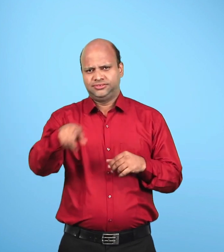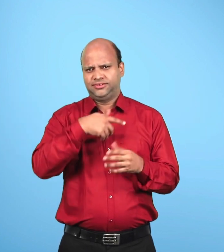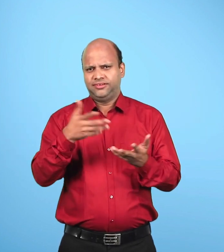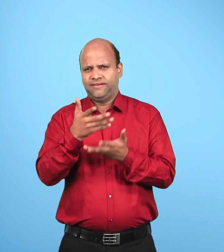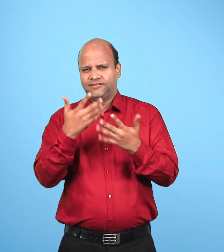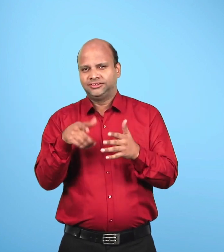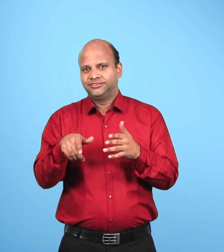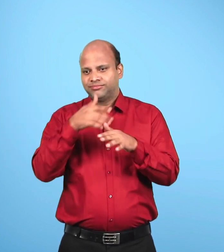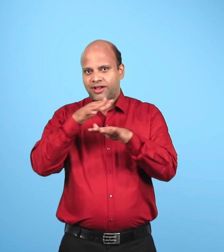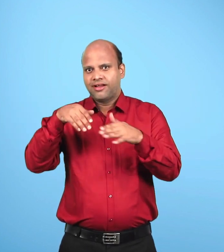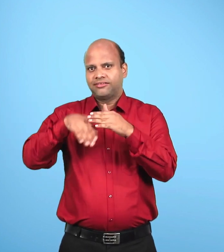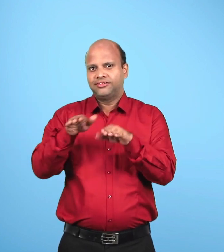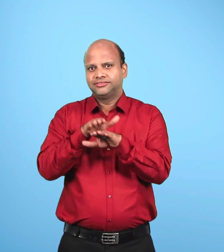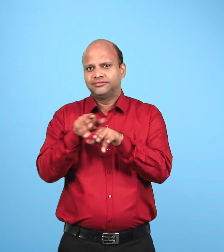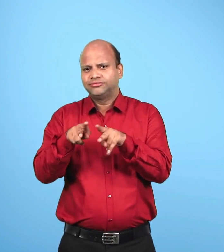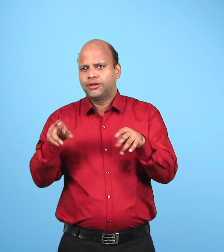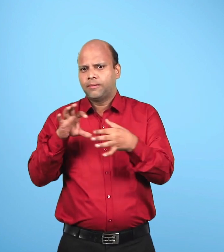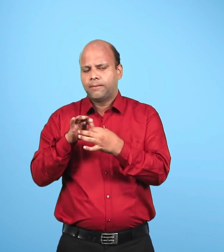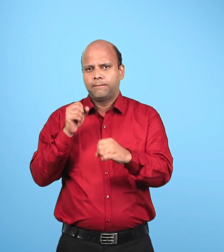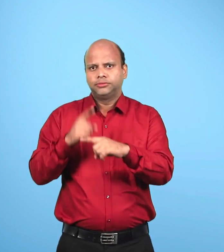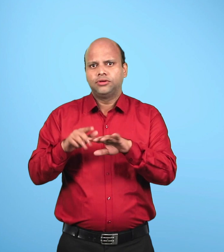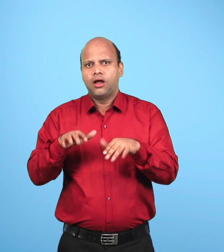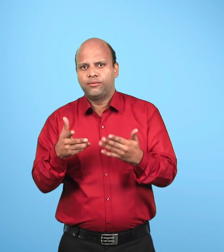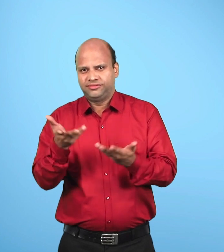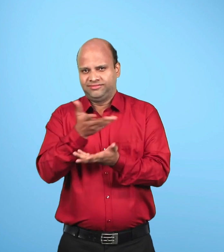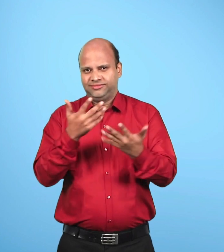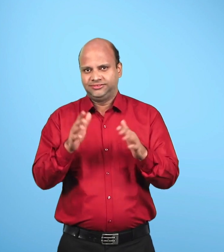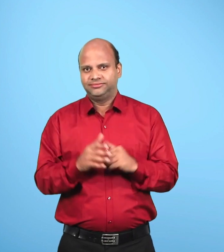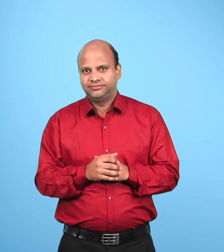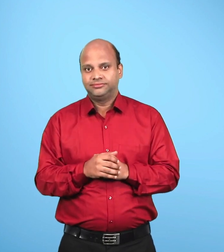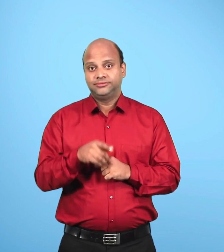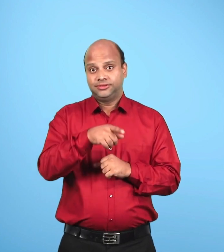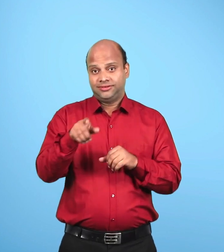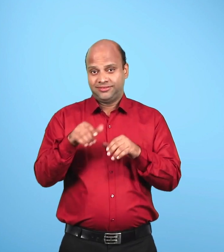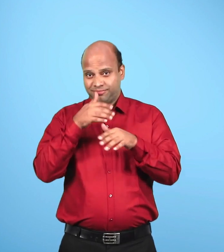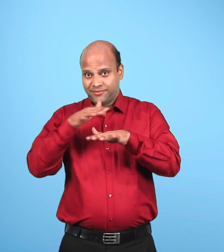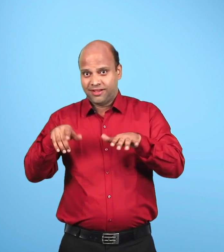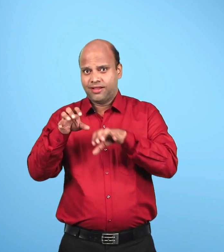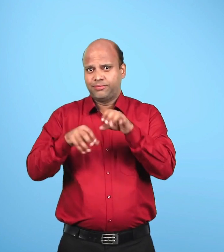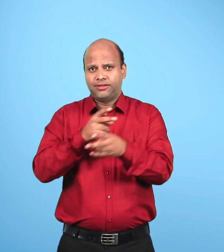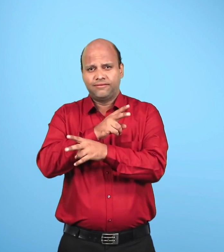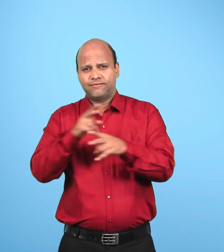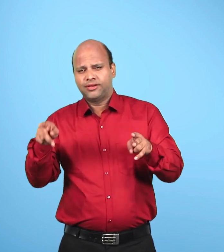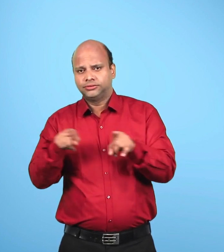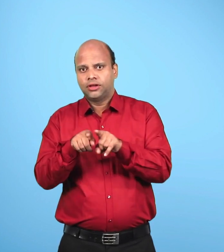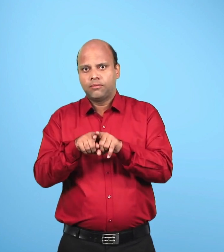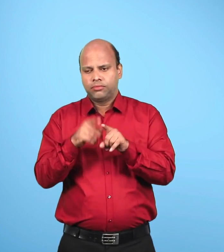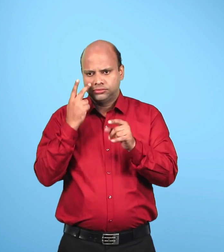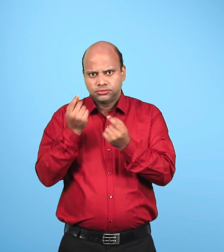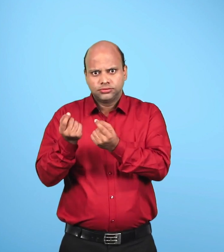We already discussed how fish are adapted to live in the sea. Many other sea animals have streamlined bodies